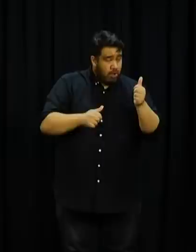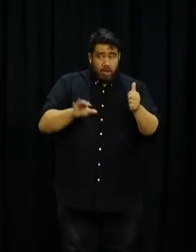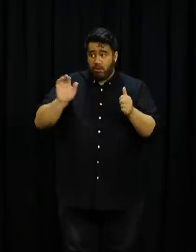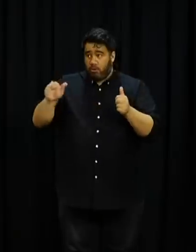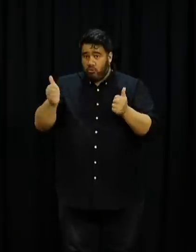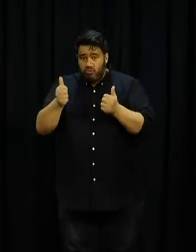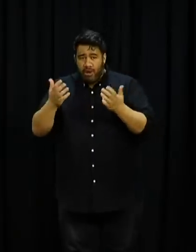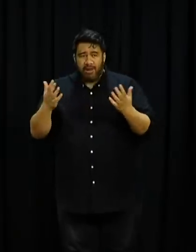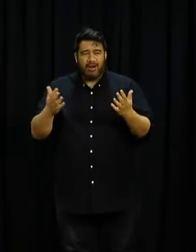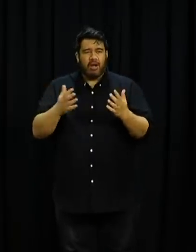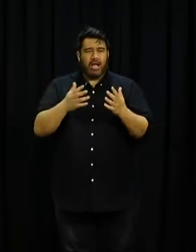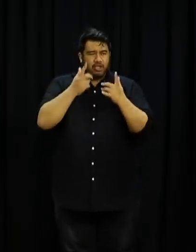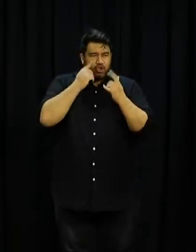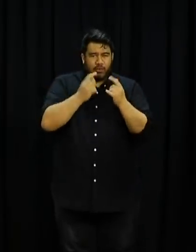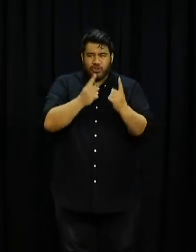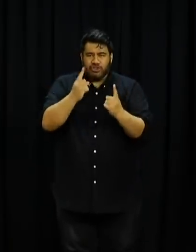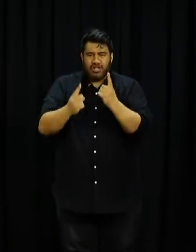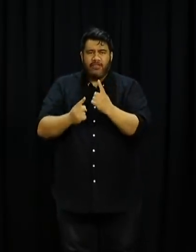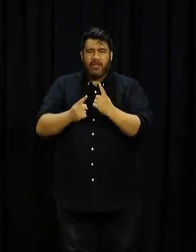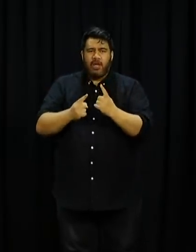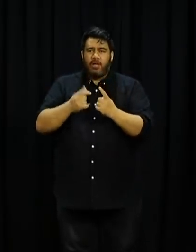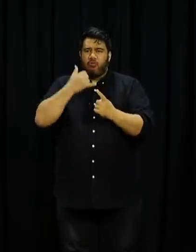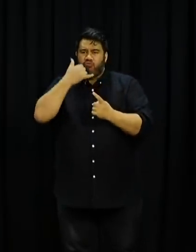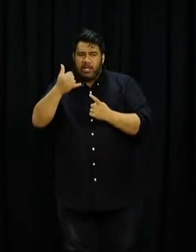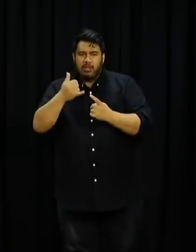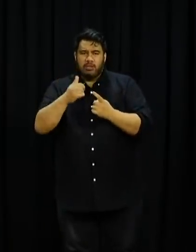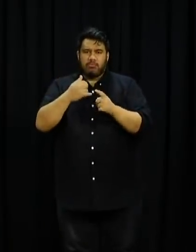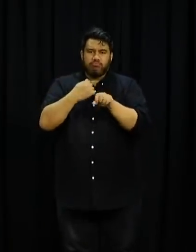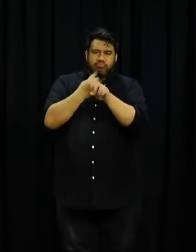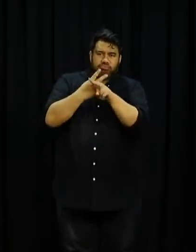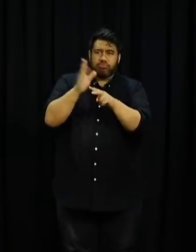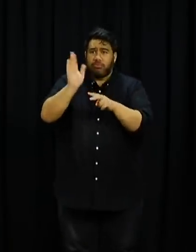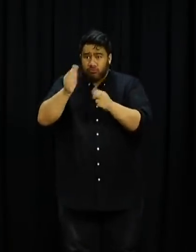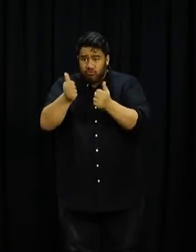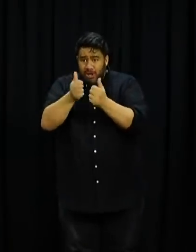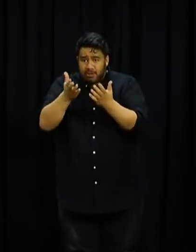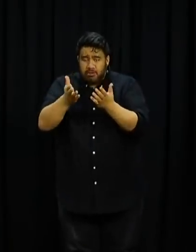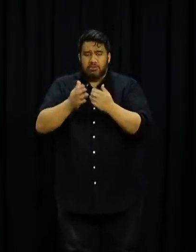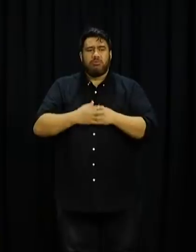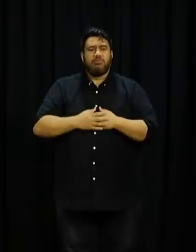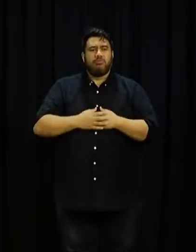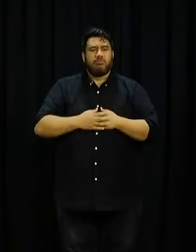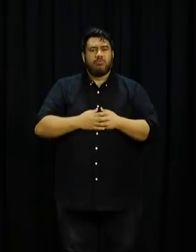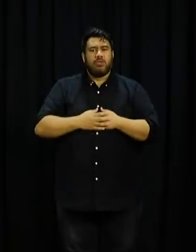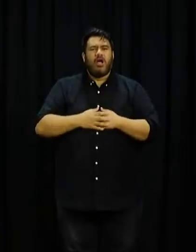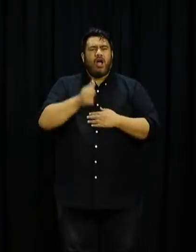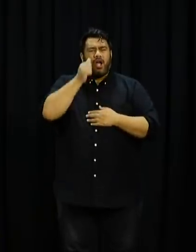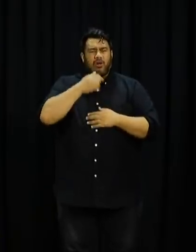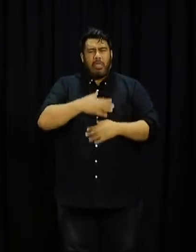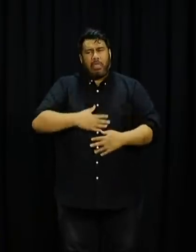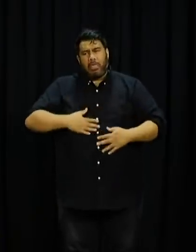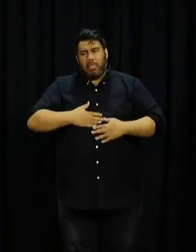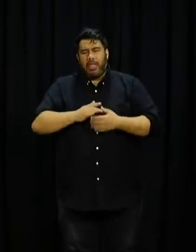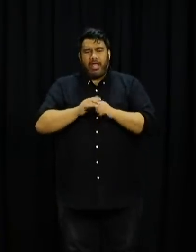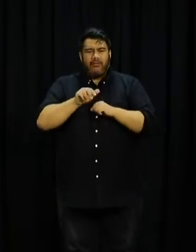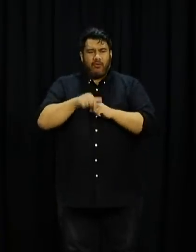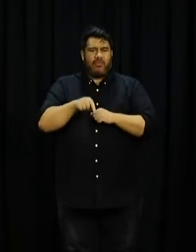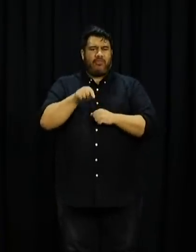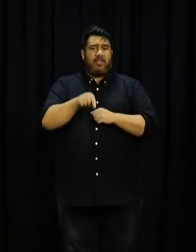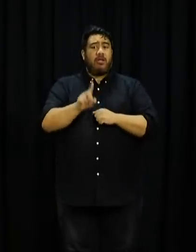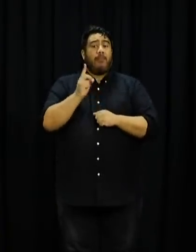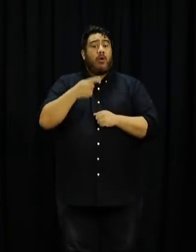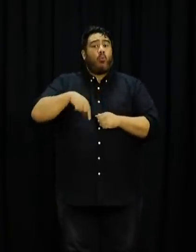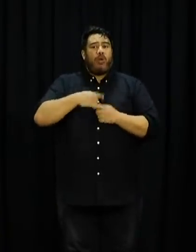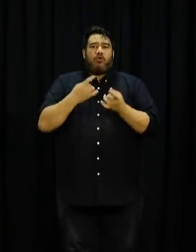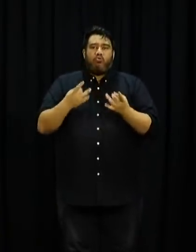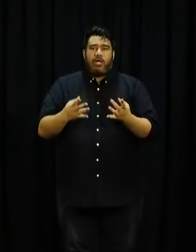as we can. You know, we do have a plan. I know this is unsettling, but we do have a plan. We are rolling it out, and we have very,